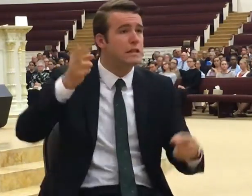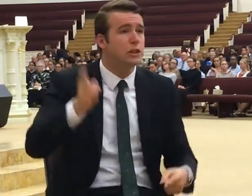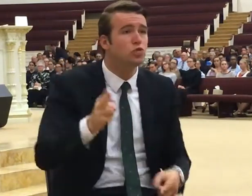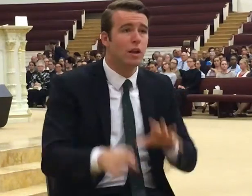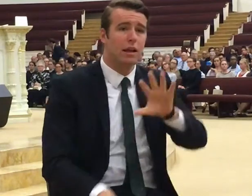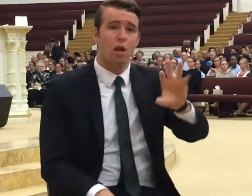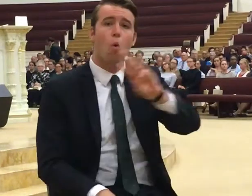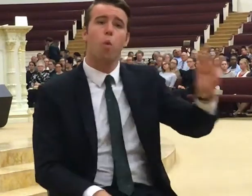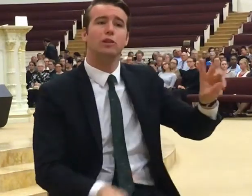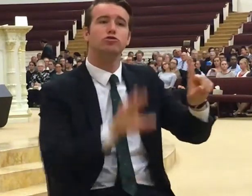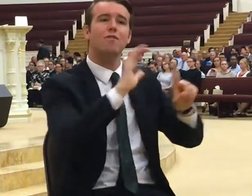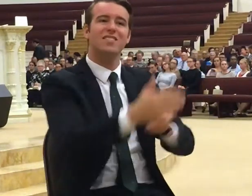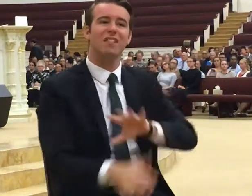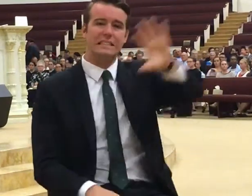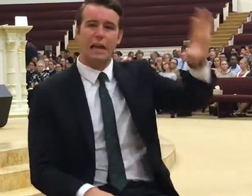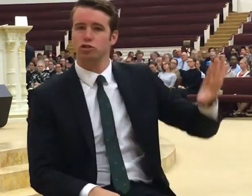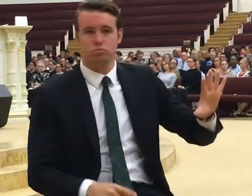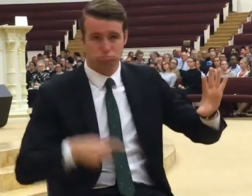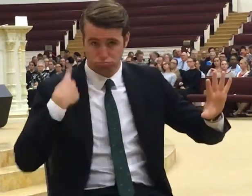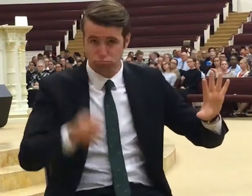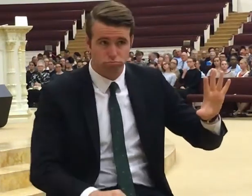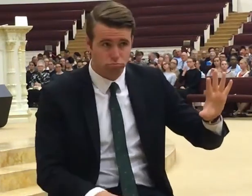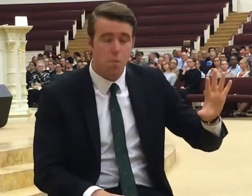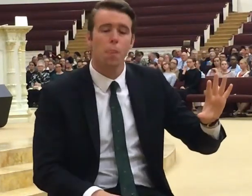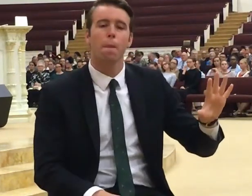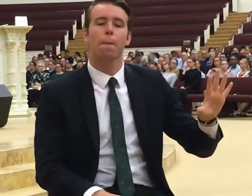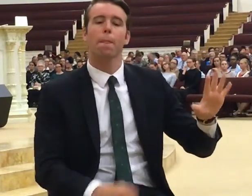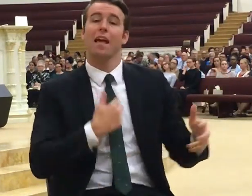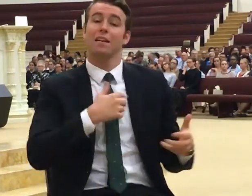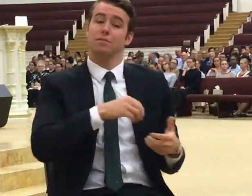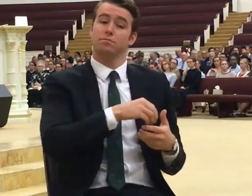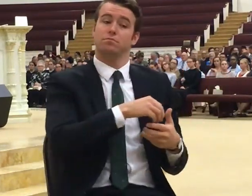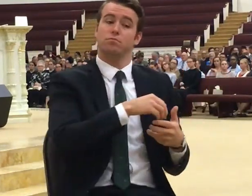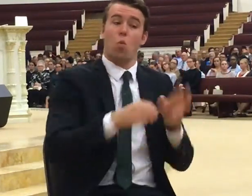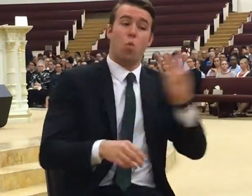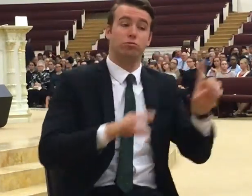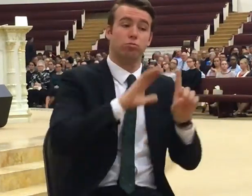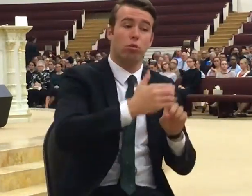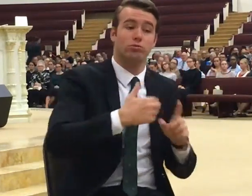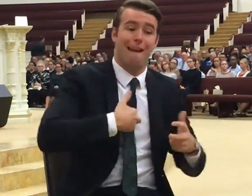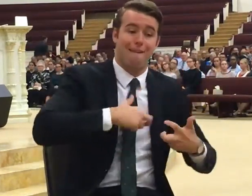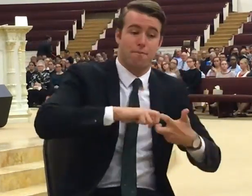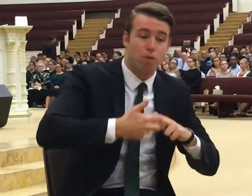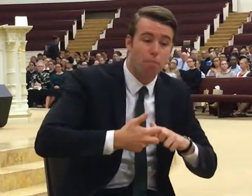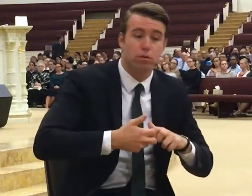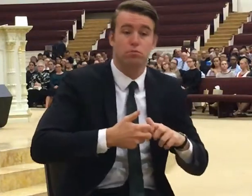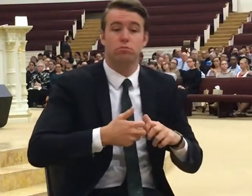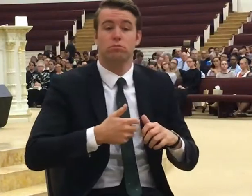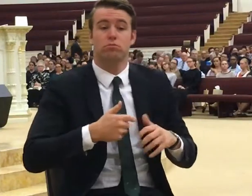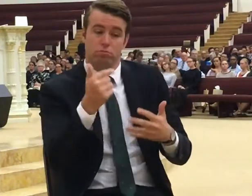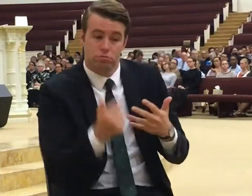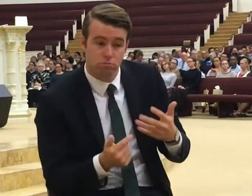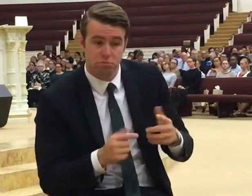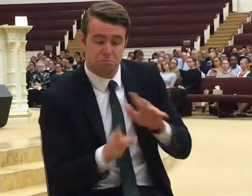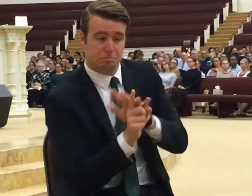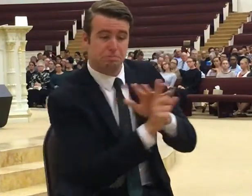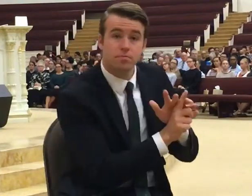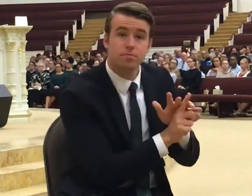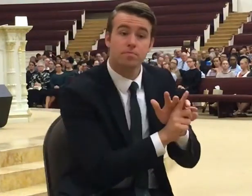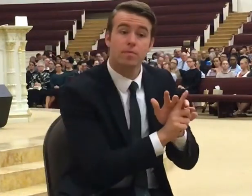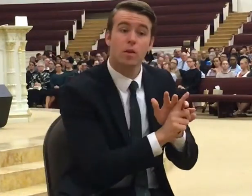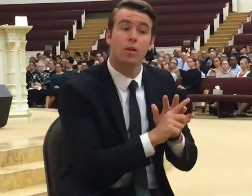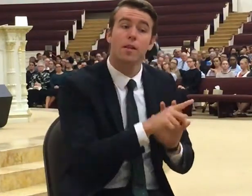when Western civilization had issues or problems, as time would go by,